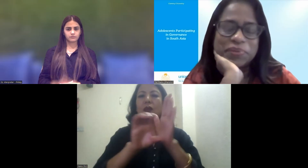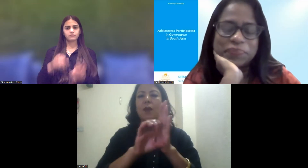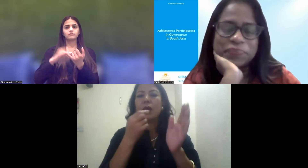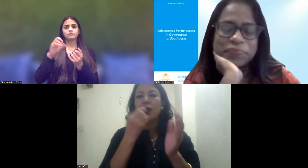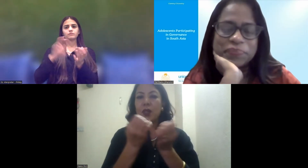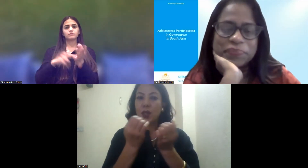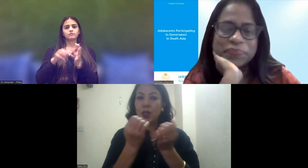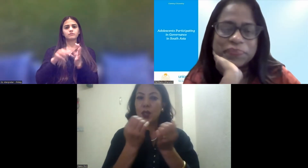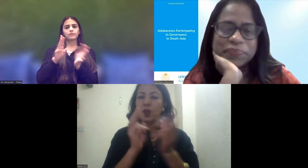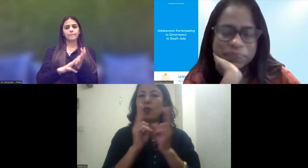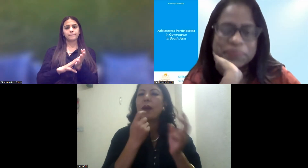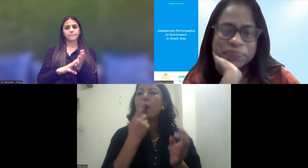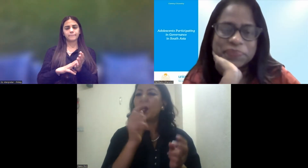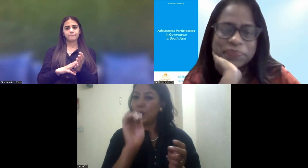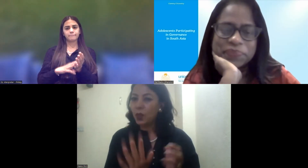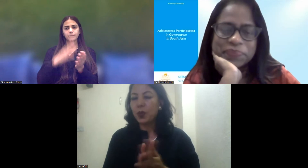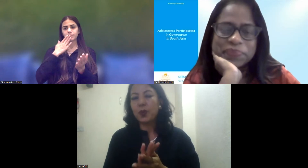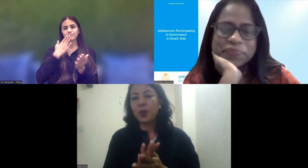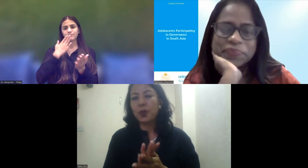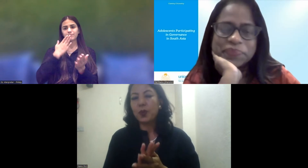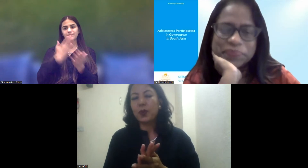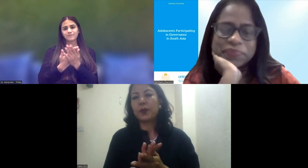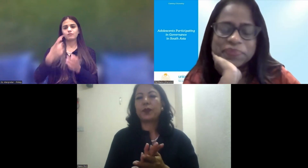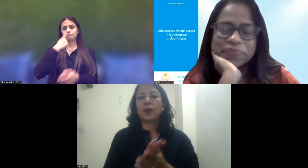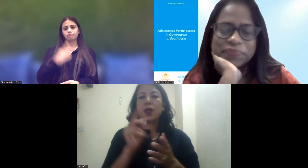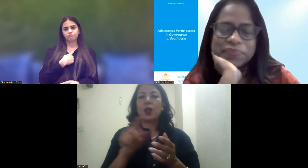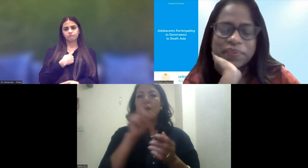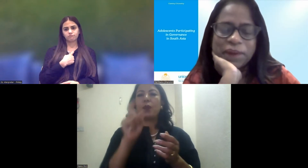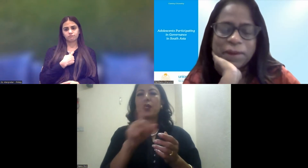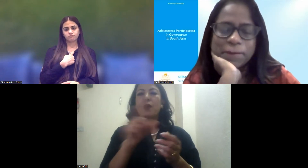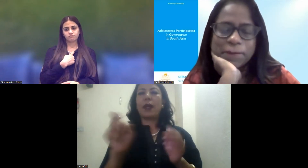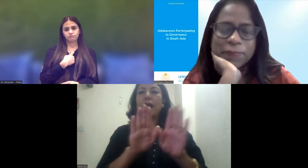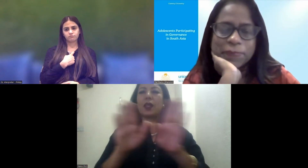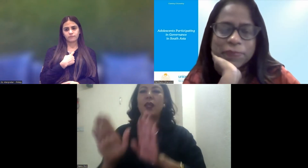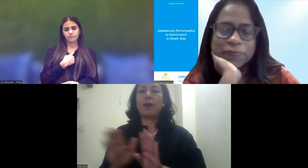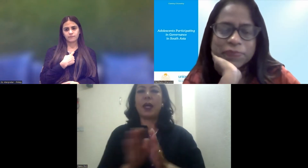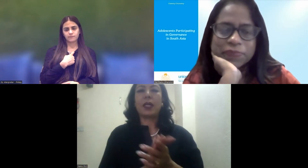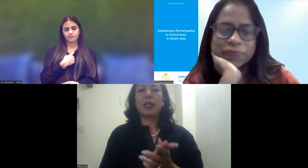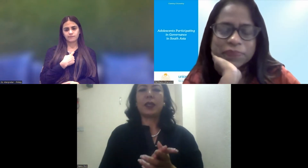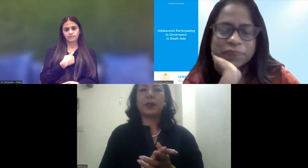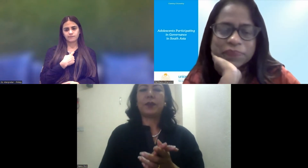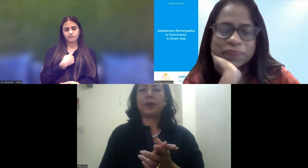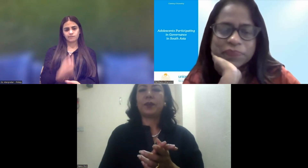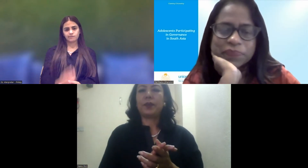Sonam, please. Yeah, thank you so much for asking this question. Our